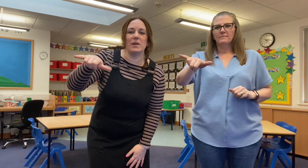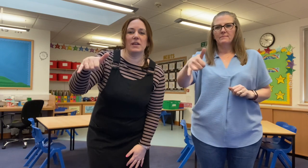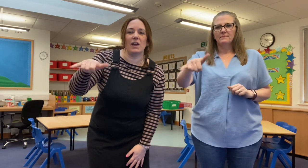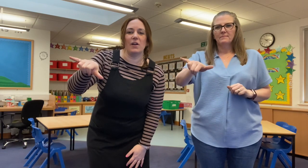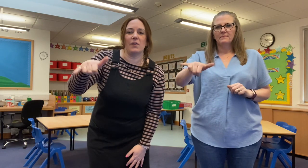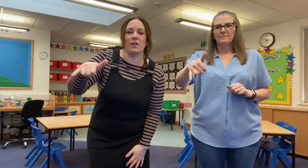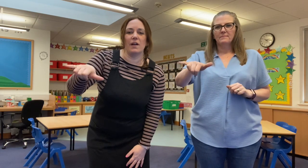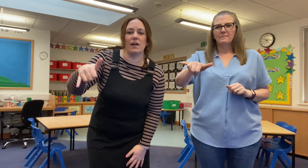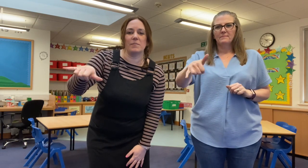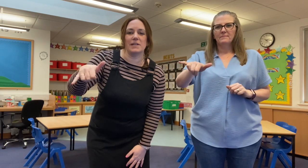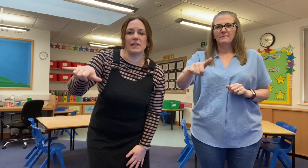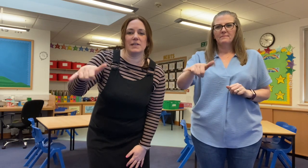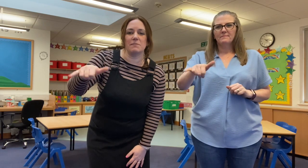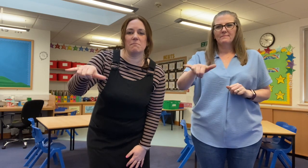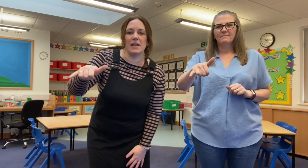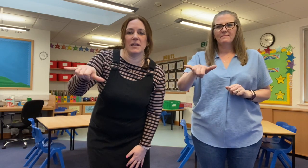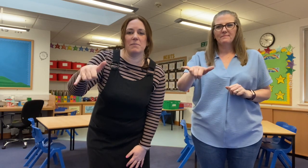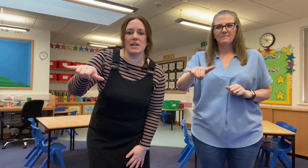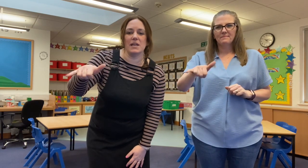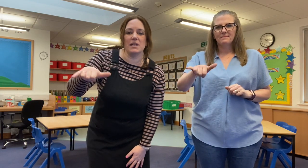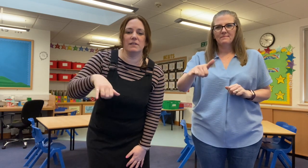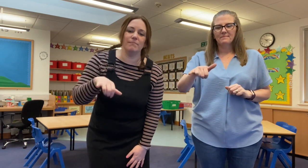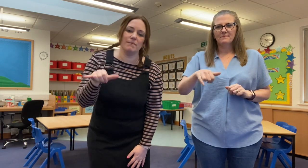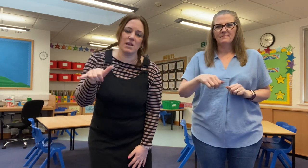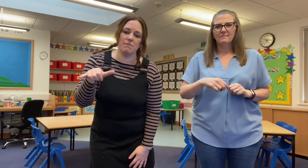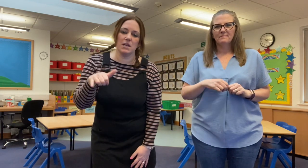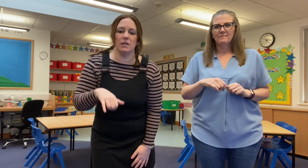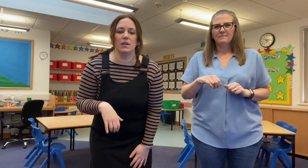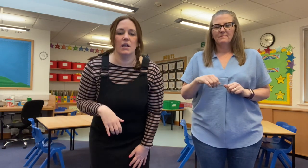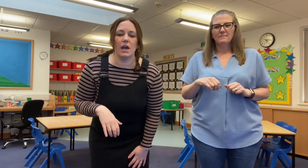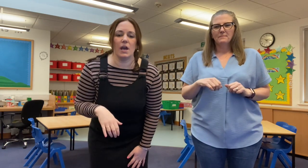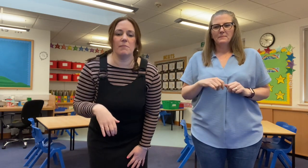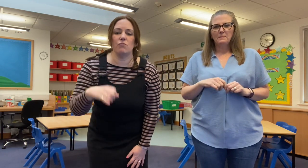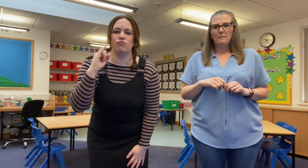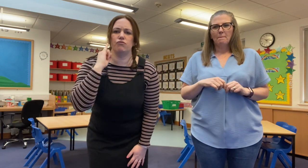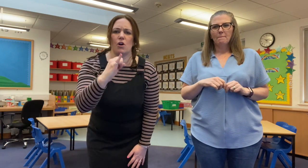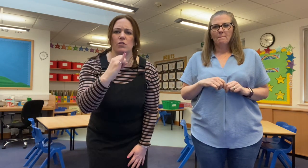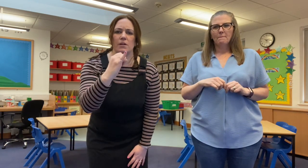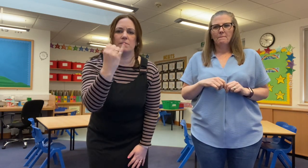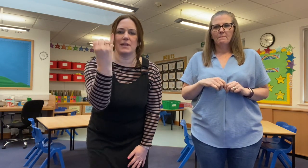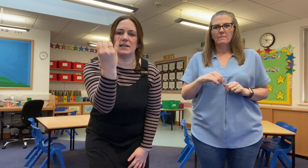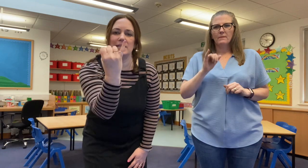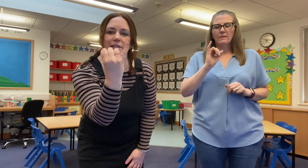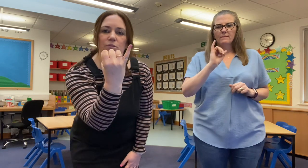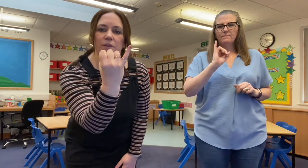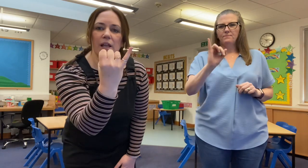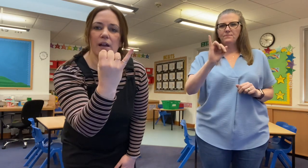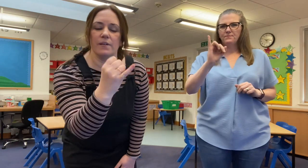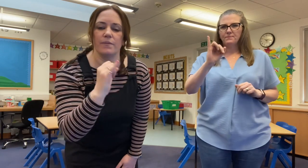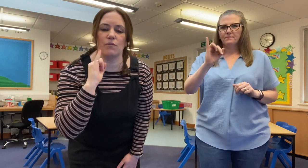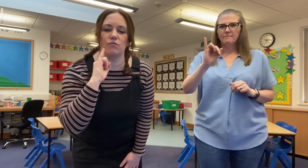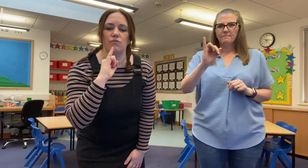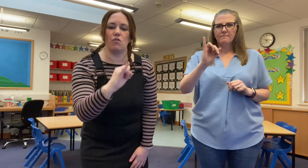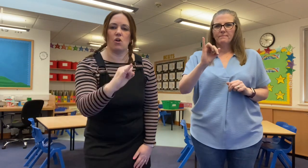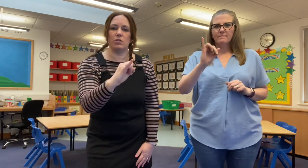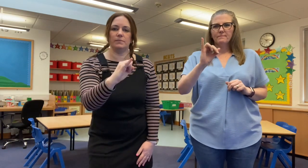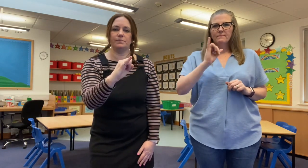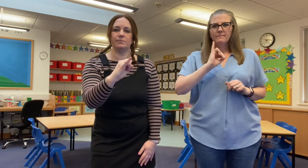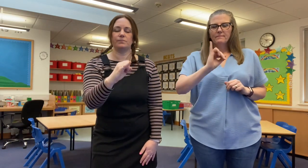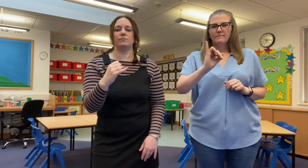go down like this. Maybe, maybe. Wrong with our little finger. Wrong.